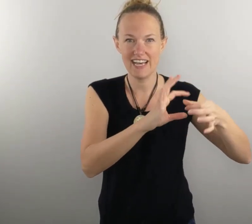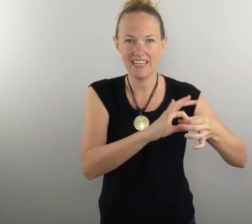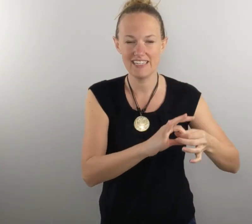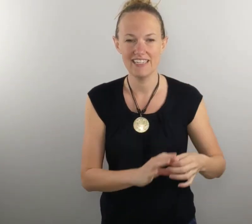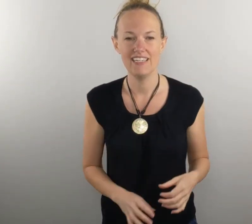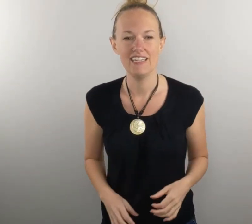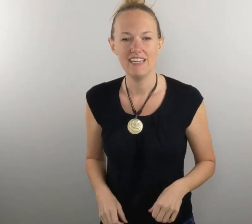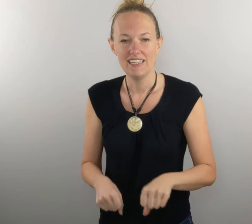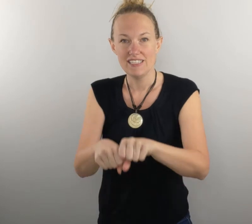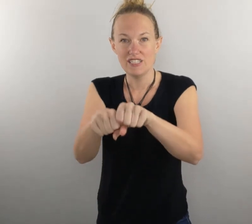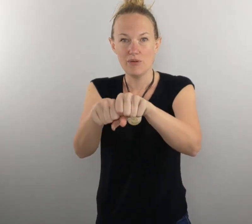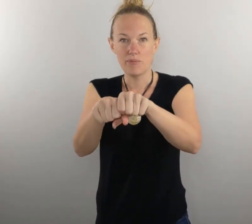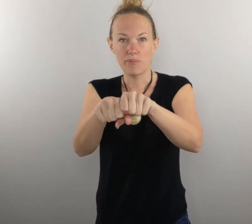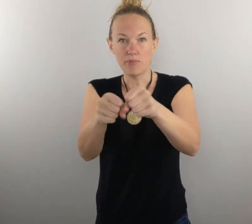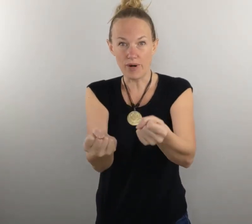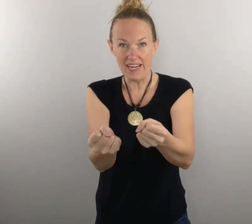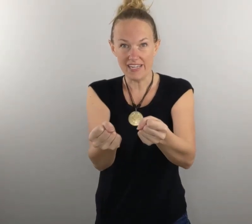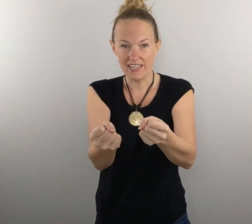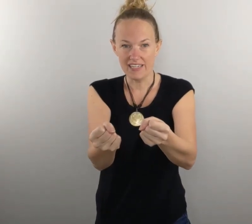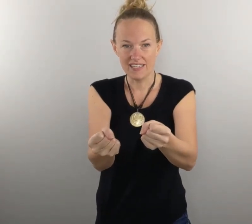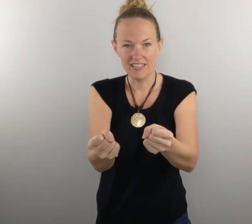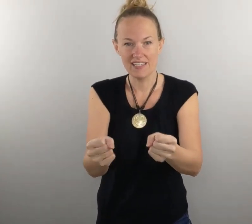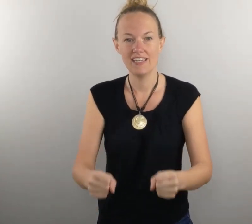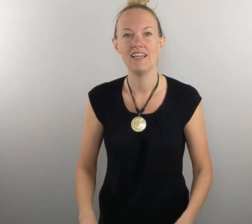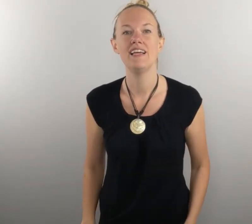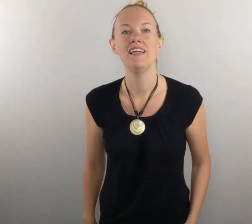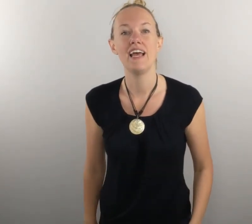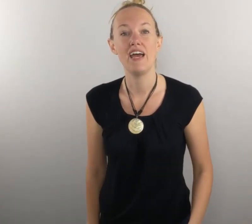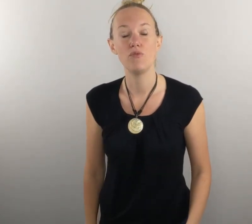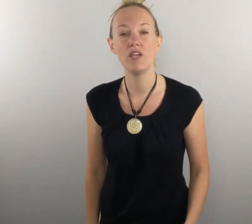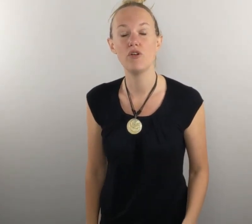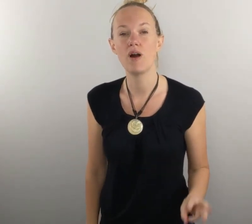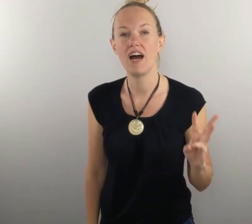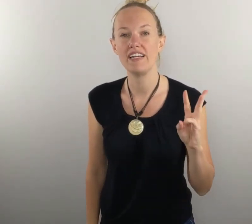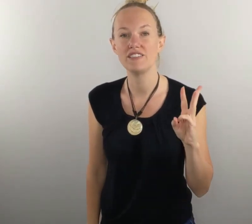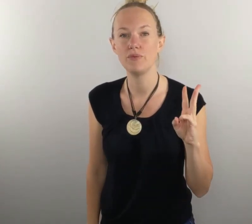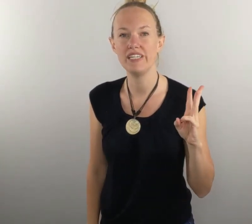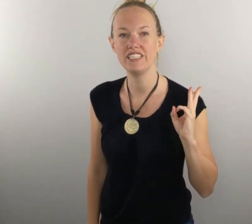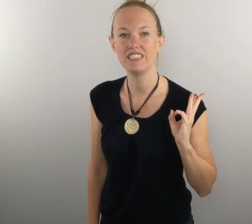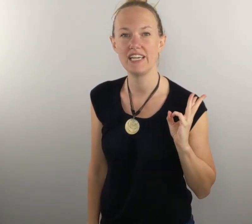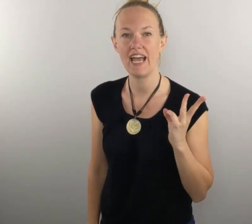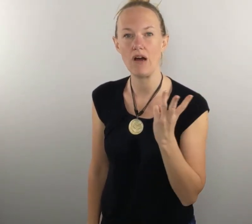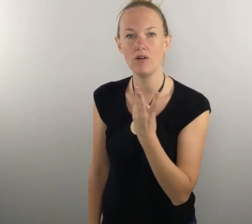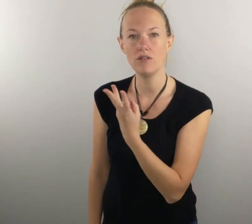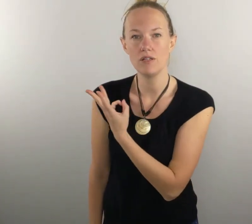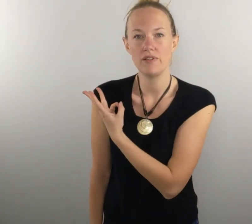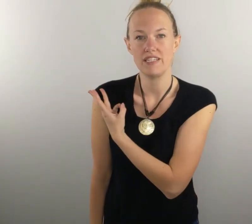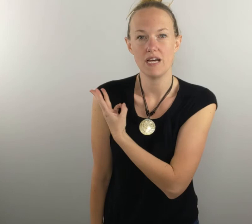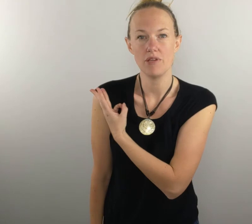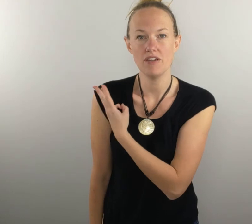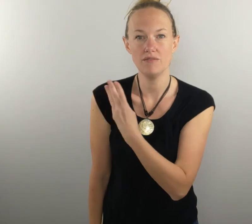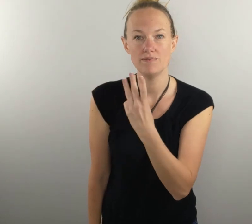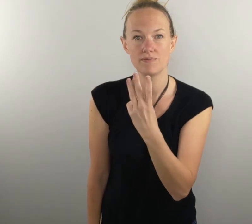that. Break. And we arise. We is just like our, only with a W.